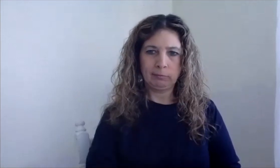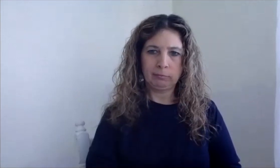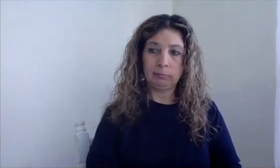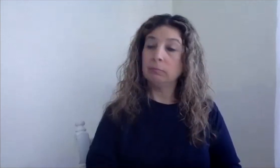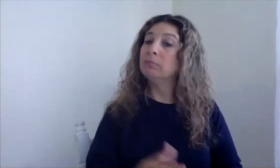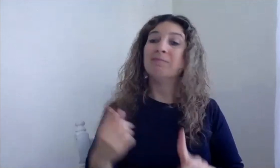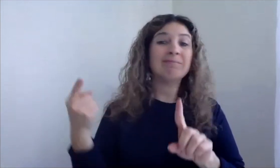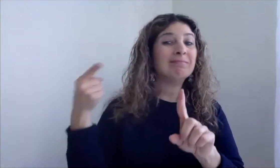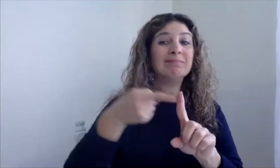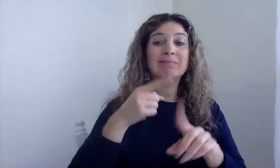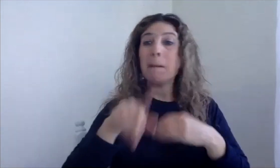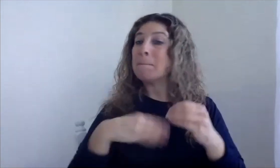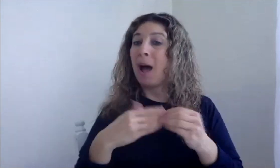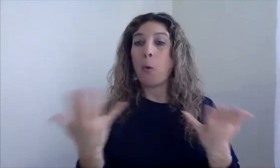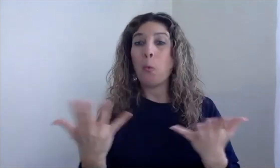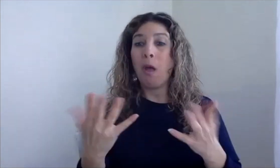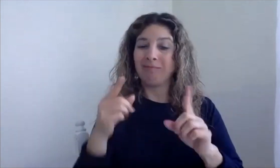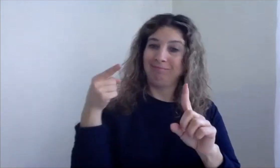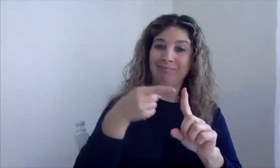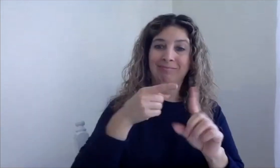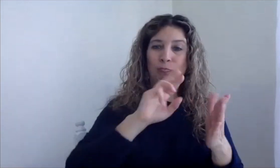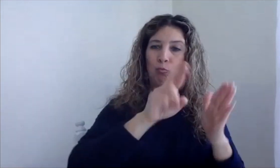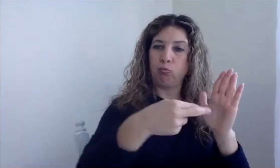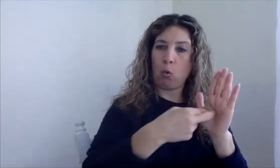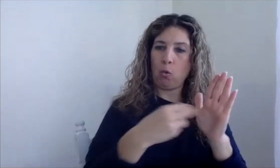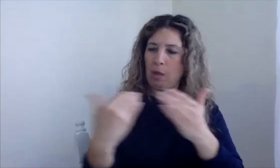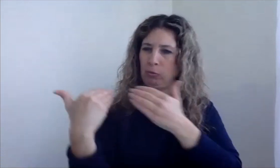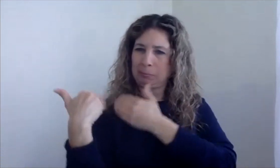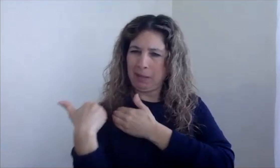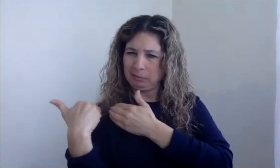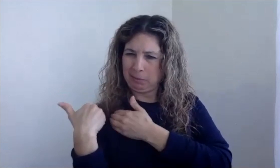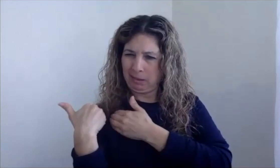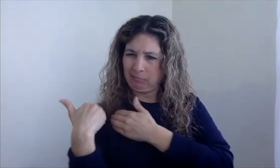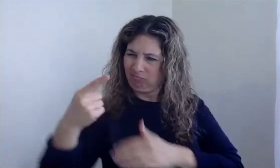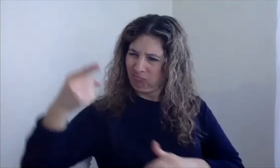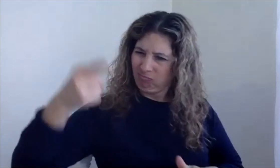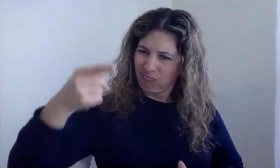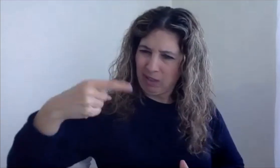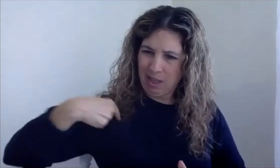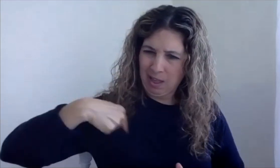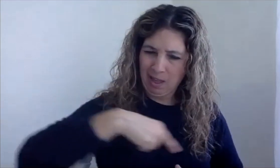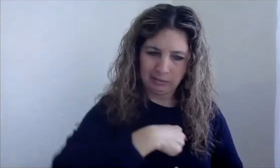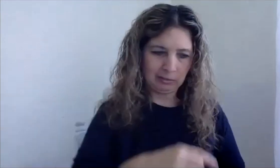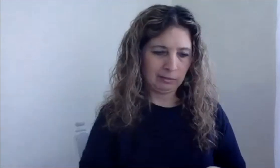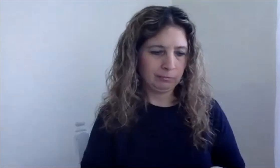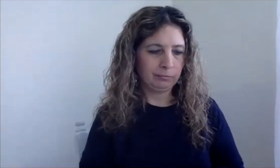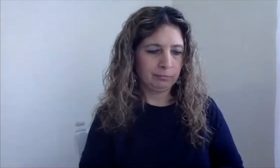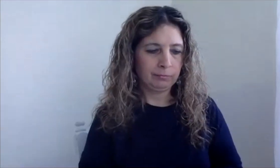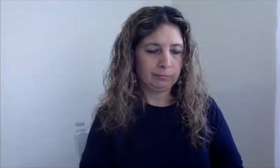rebuked us in our meeting. She wanted to talk about the roles and responsibilities of the